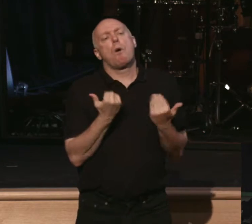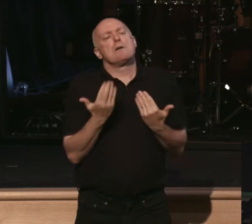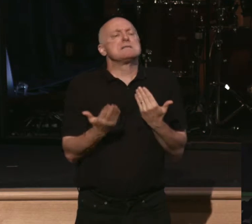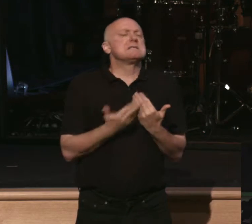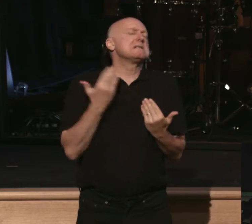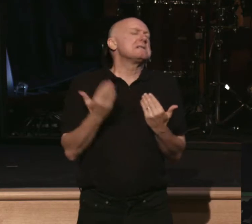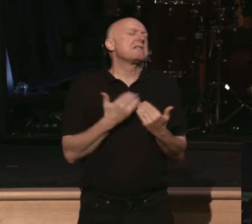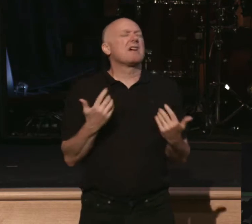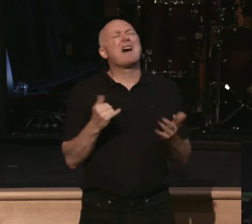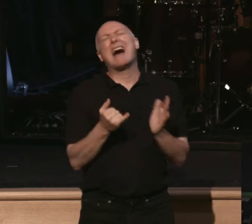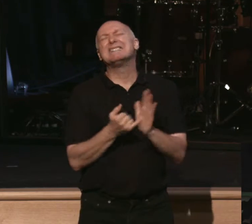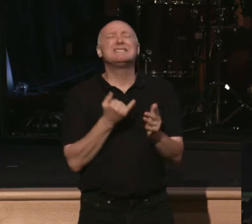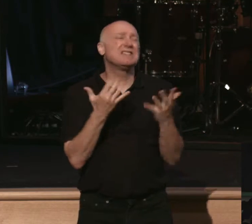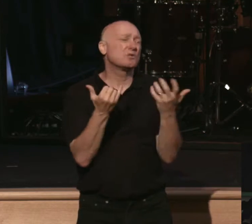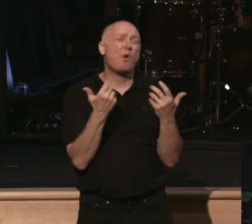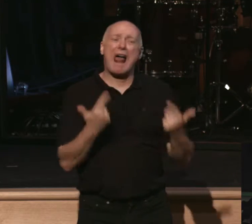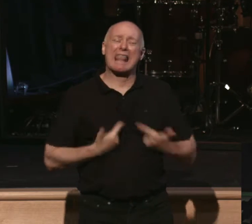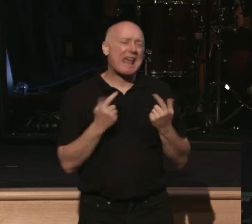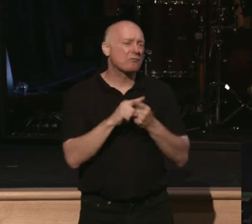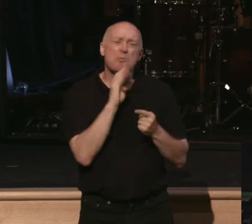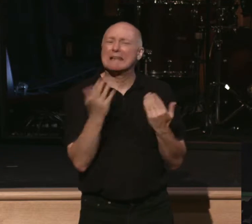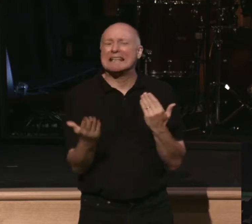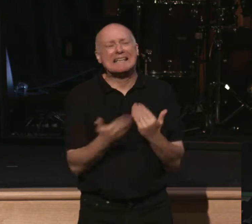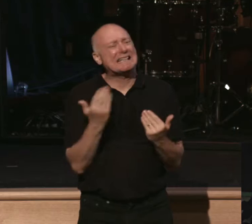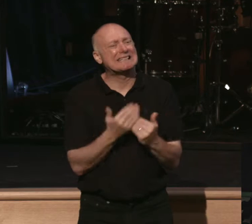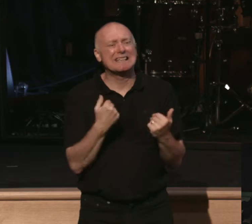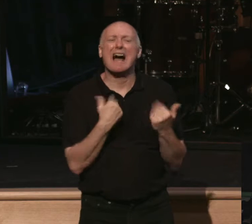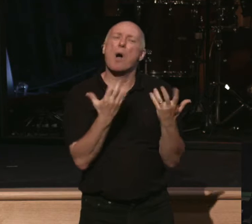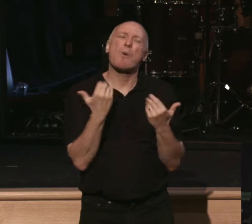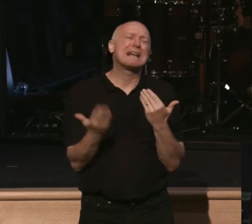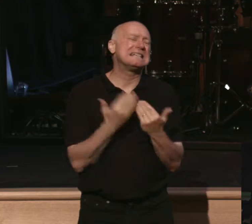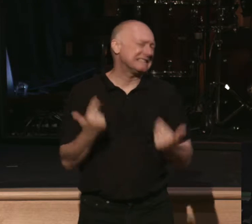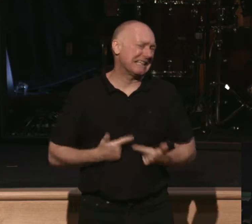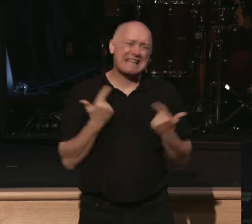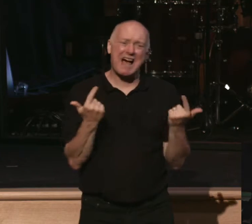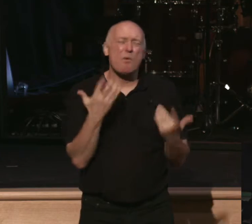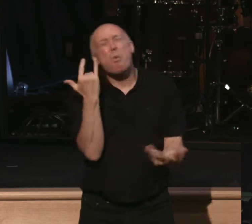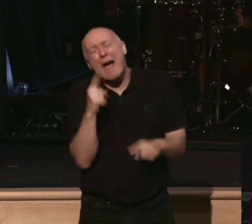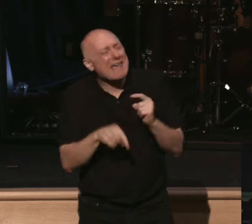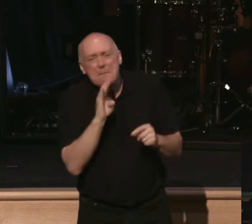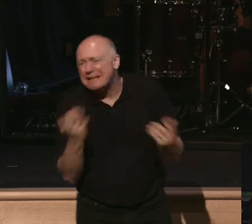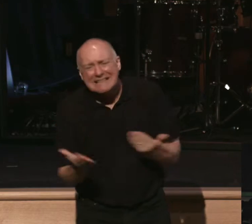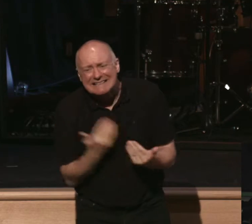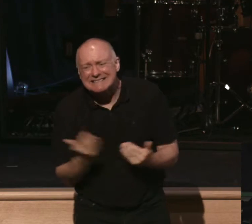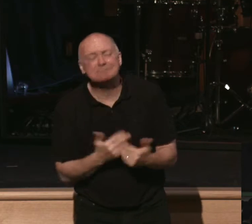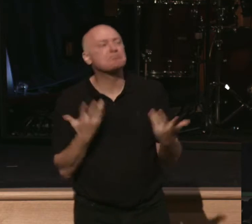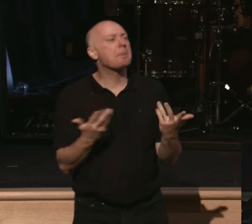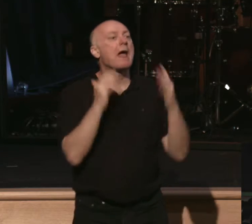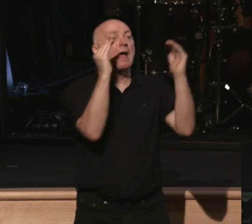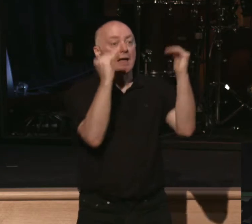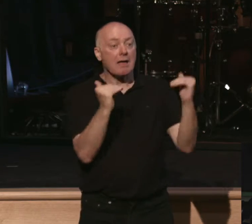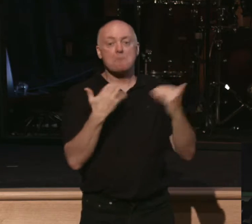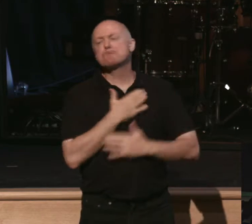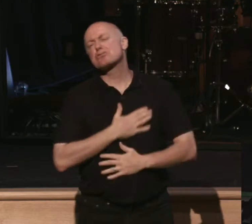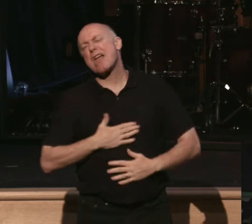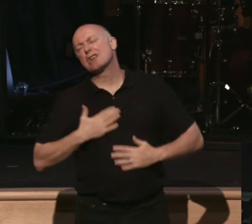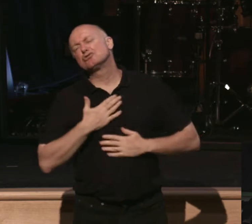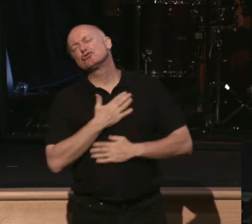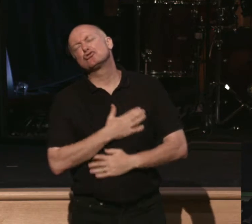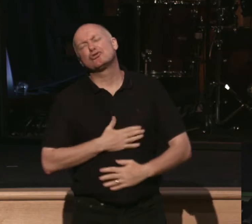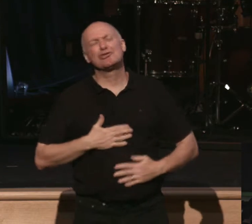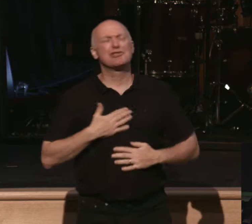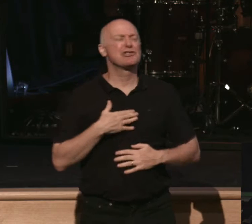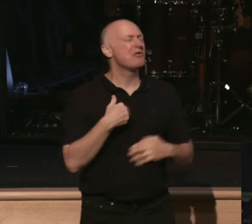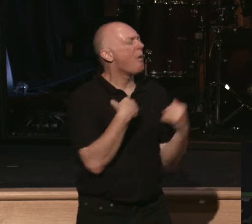Ease, I just want life to be easy. I just want easy. Why can't it be easy? Pleasure,